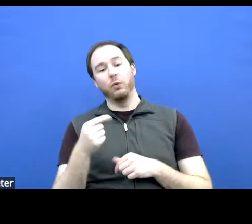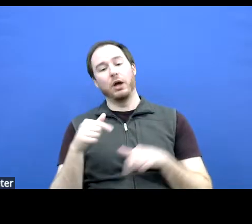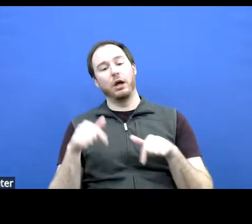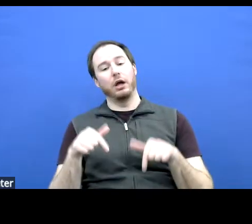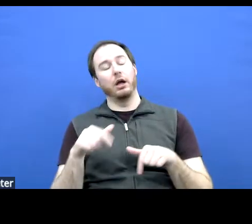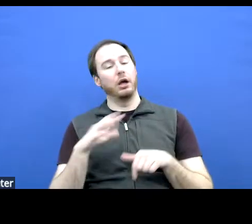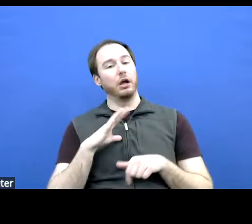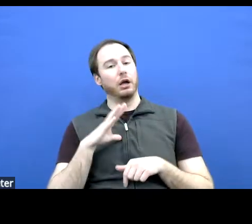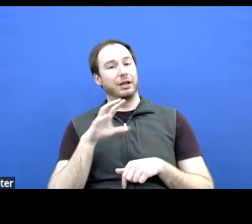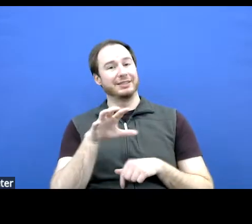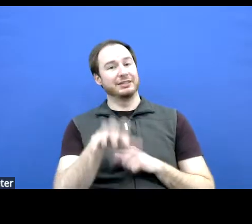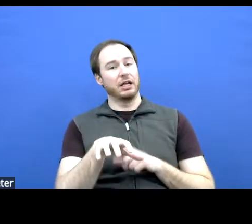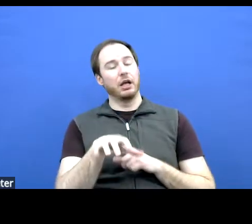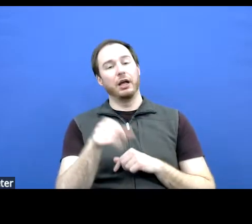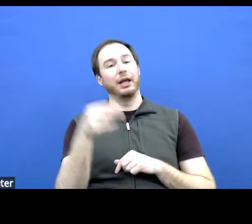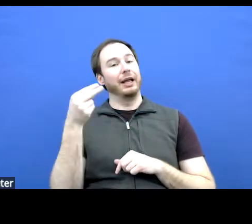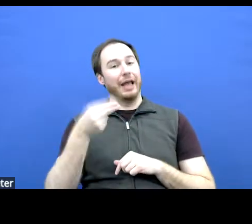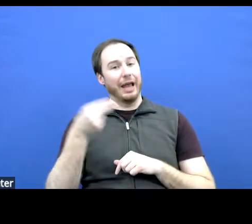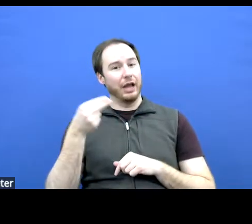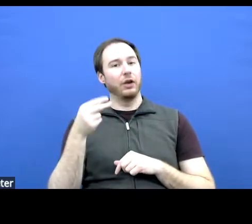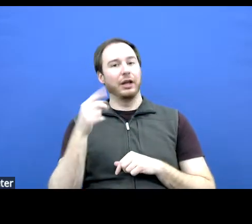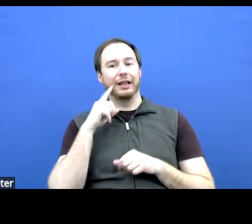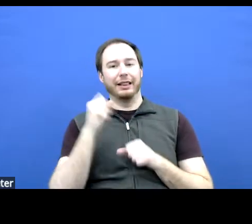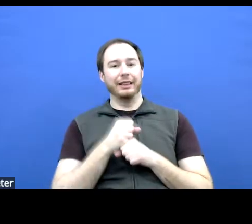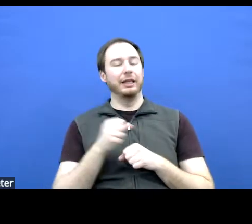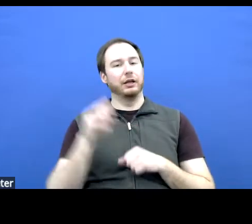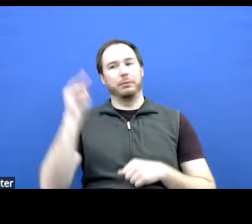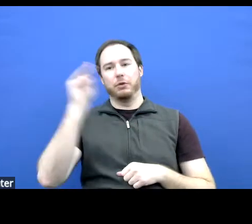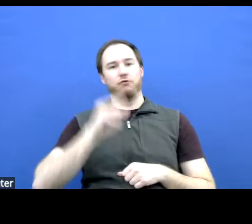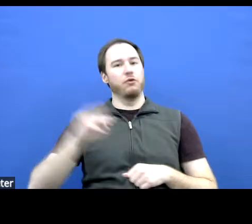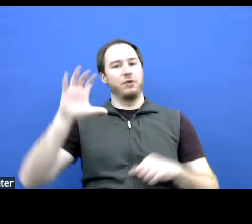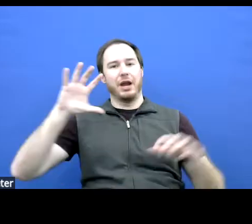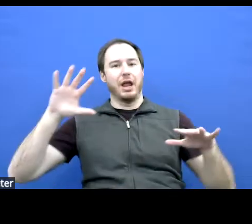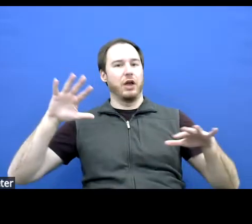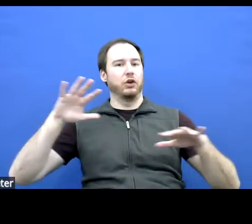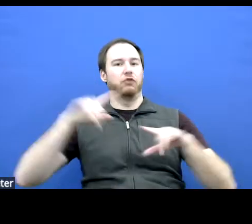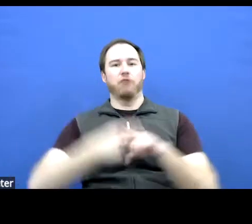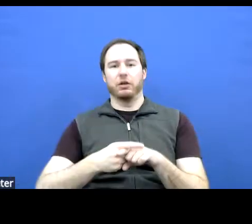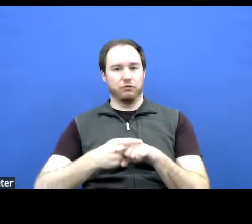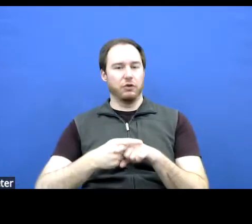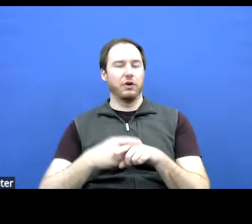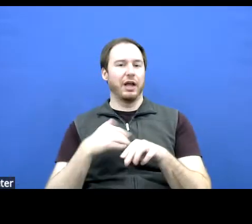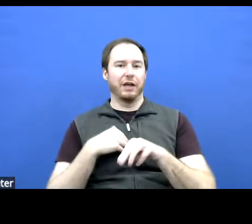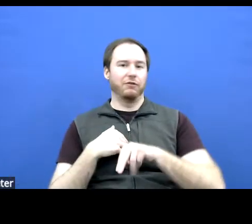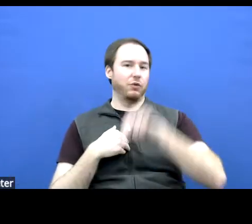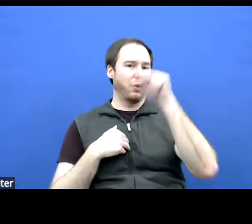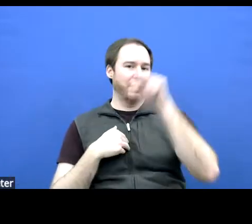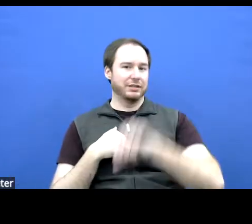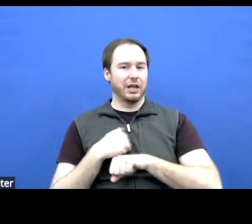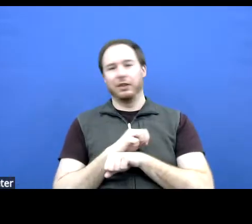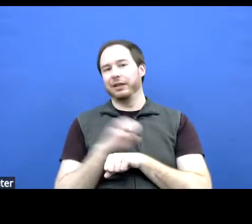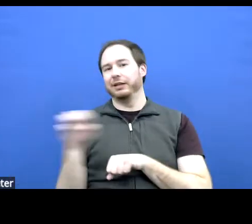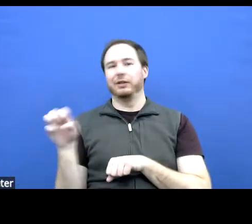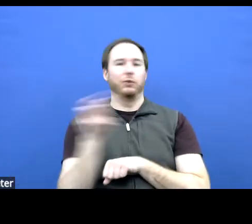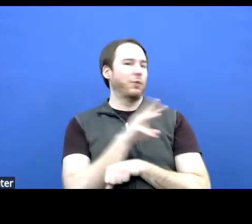this site, Henrietta is really the crossroads of Monroe County. You got the north-south and